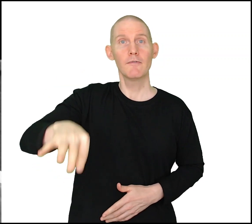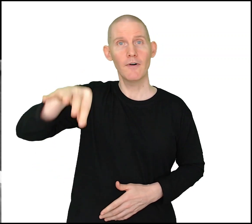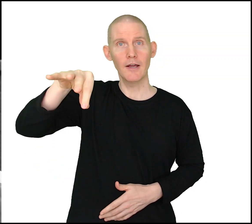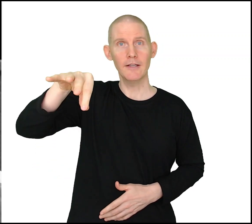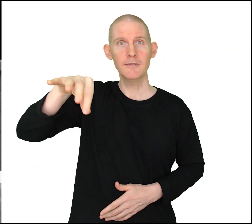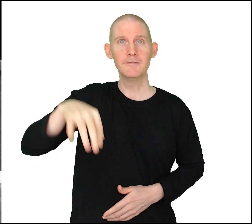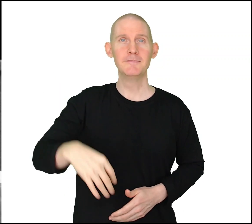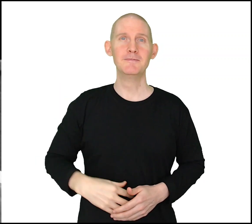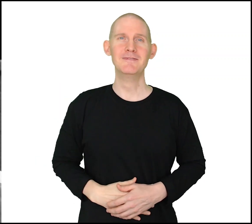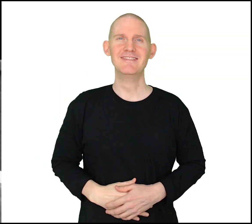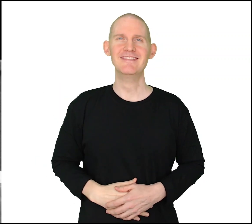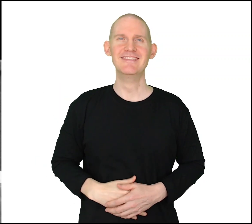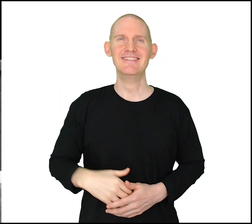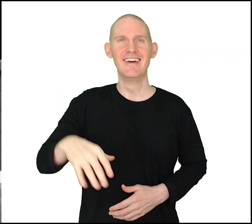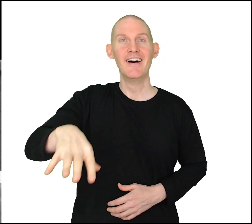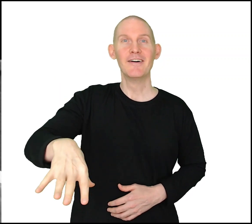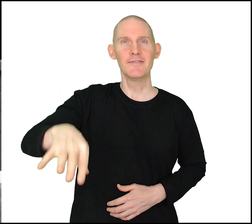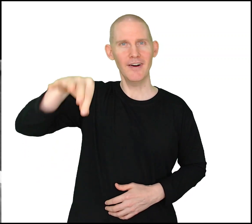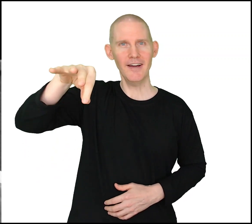Find.